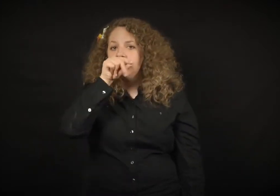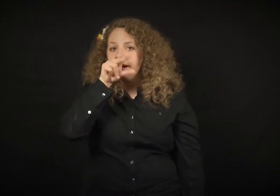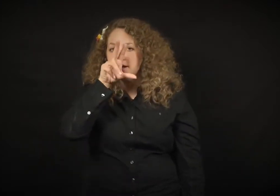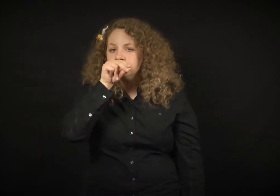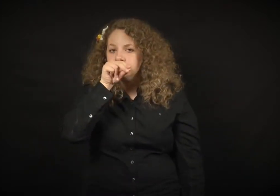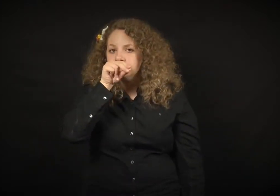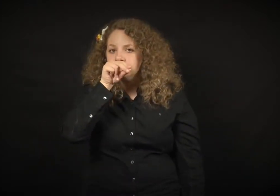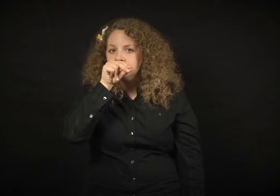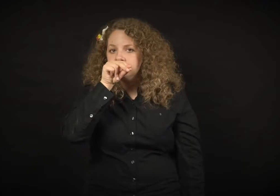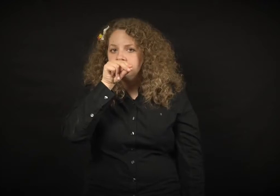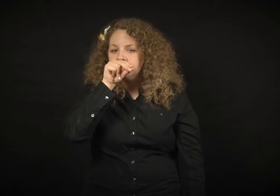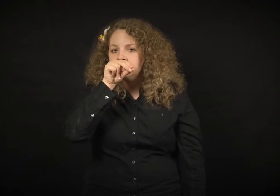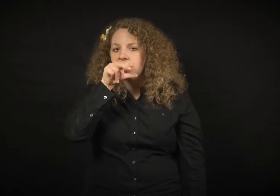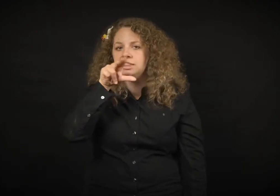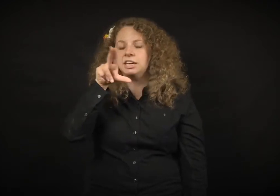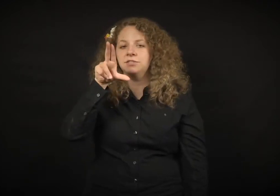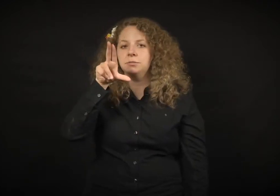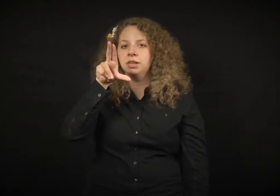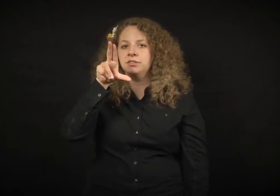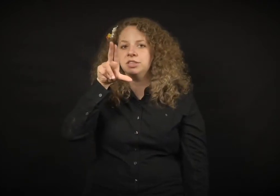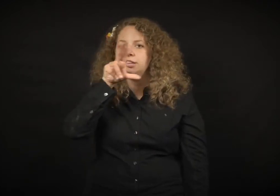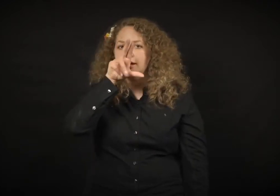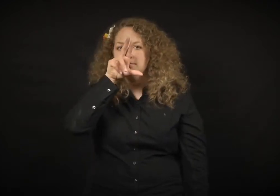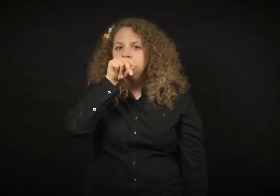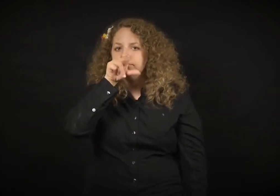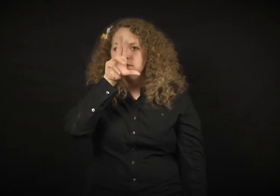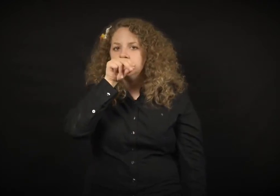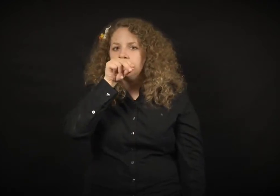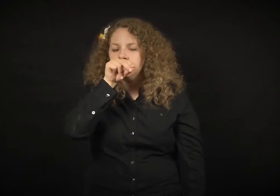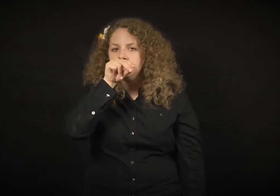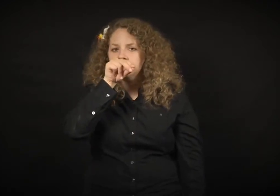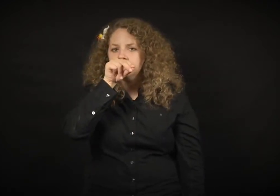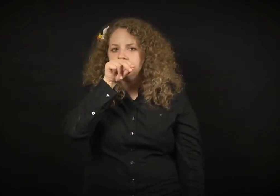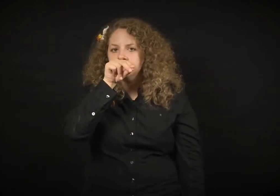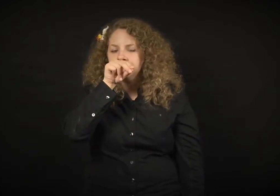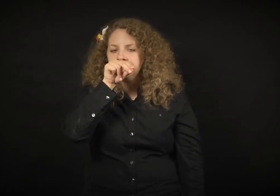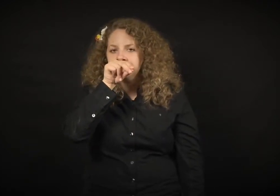Duck, like think of the bill of the duck, duck.